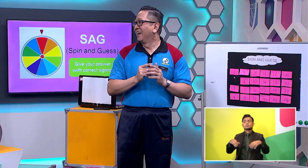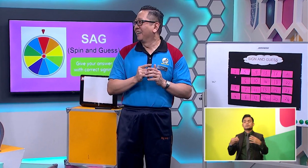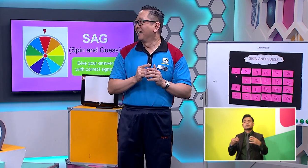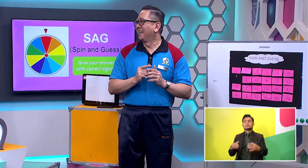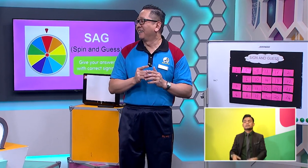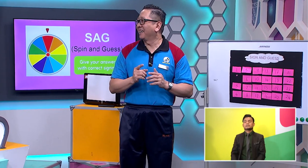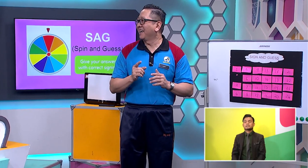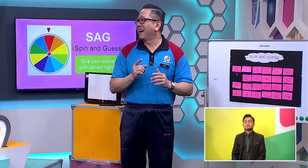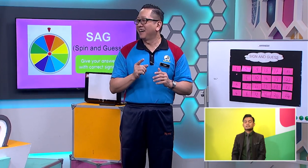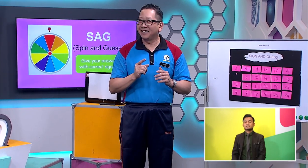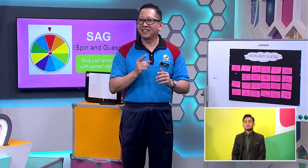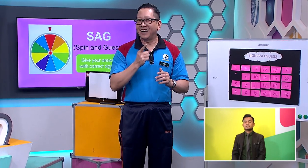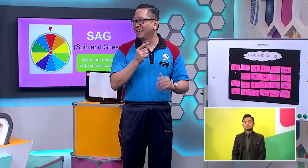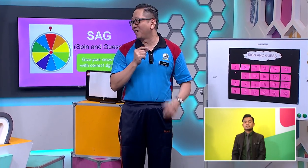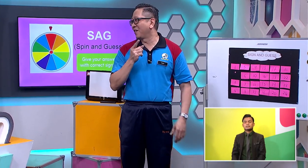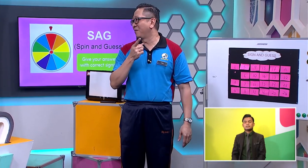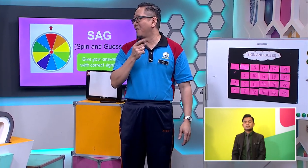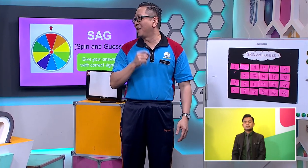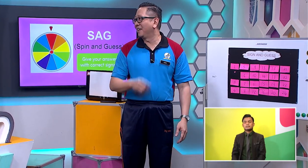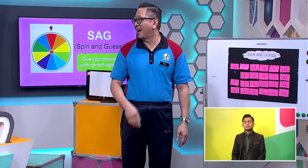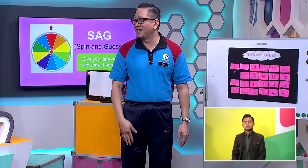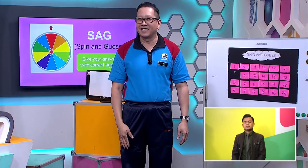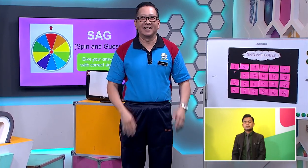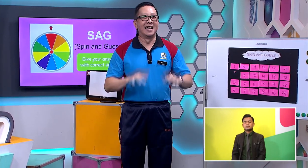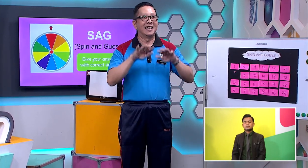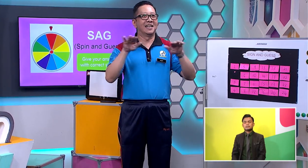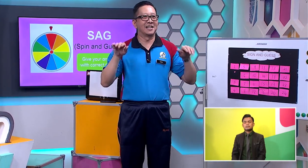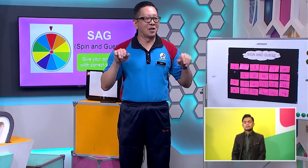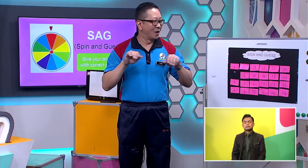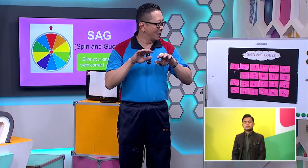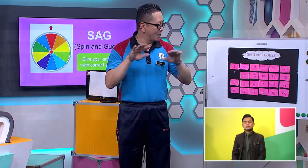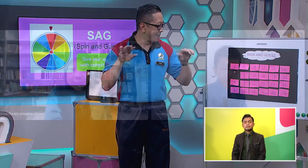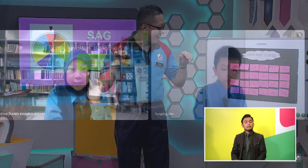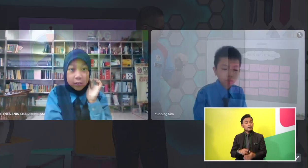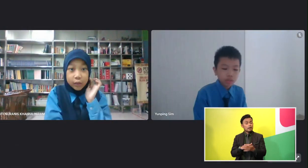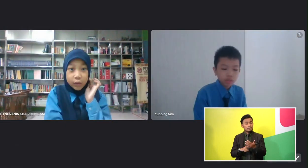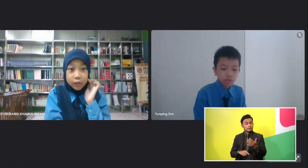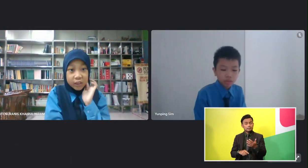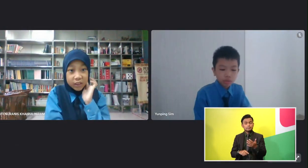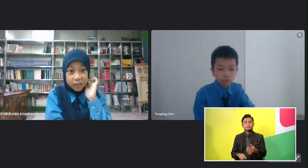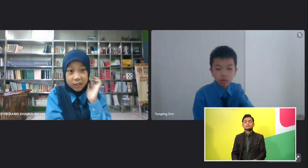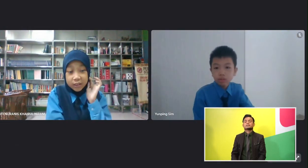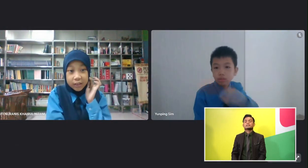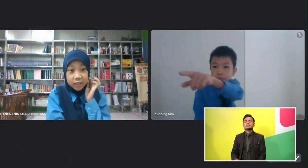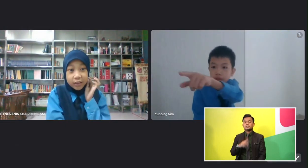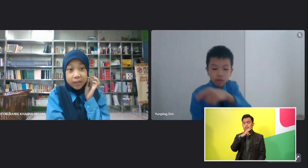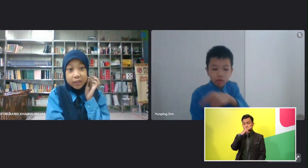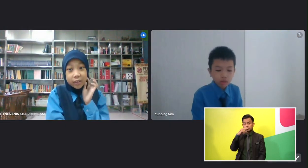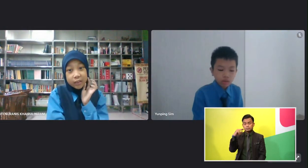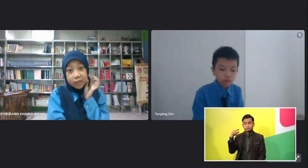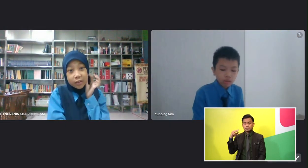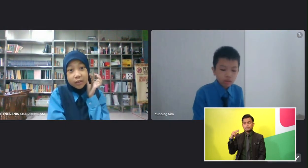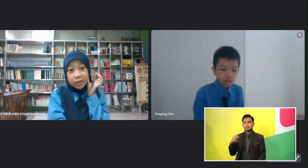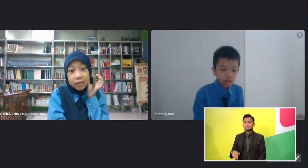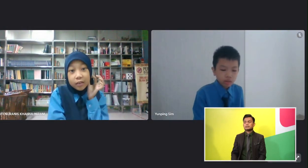Wow. Okay, Anis already provided the answer. Is swimming. Good okay. job. Can